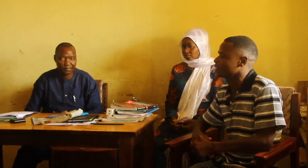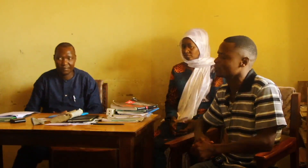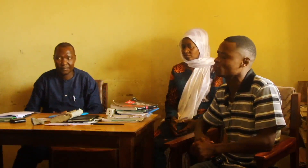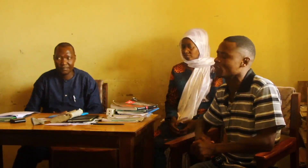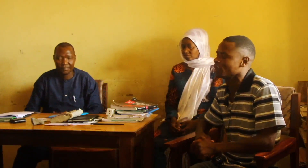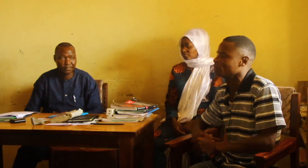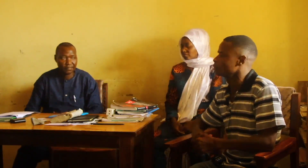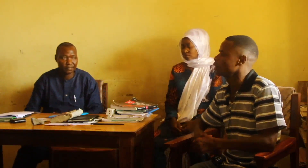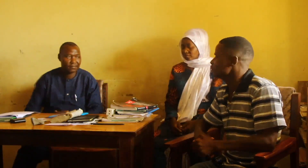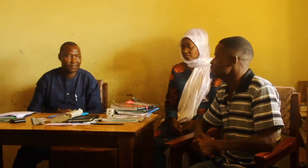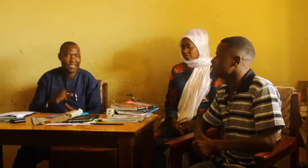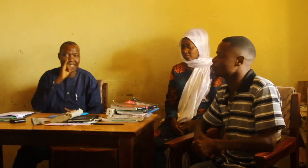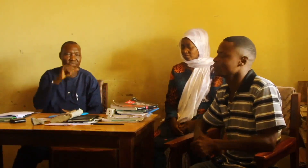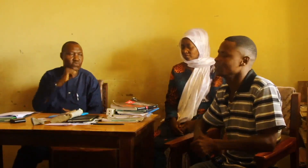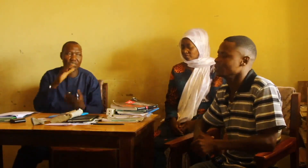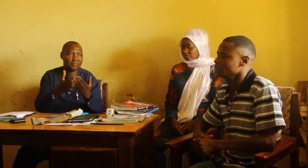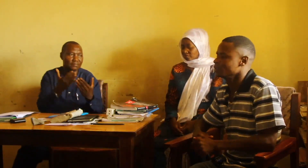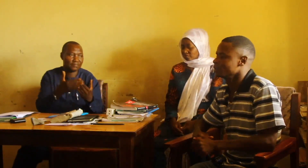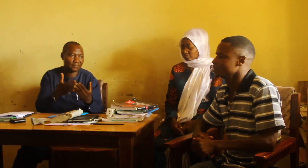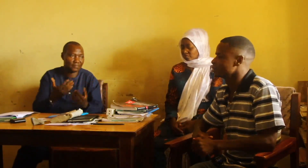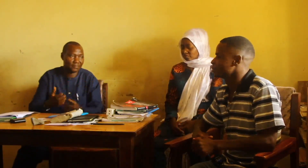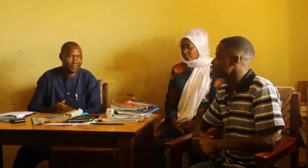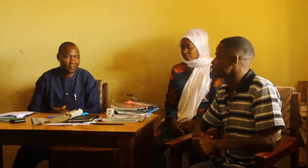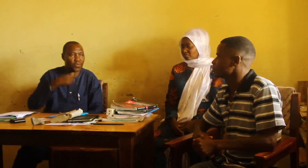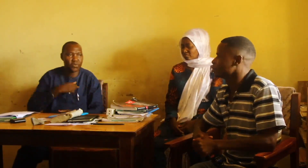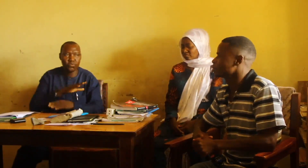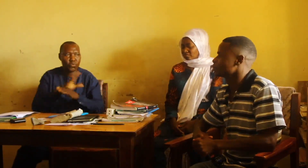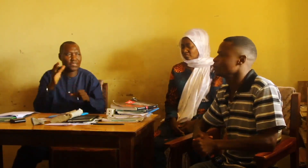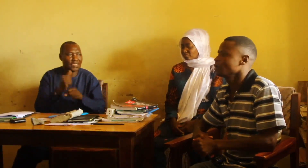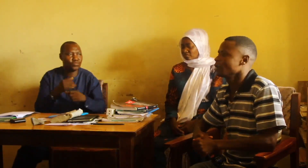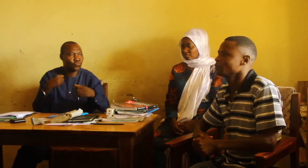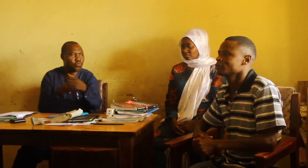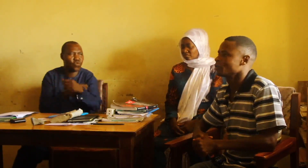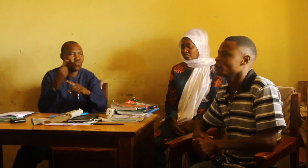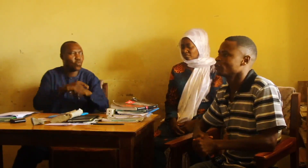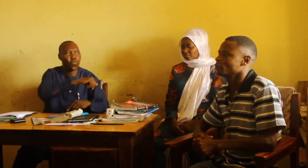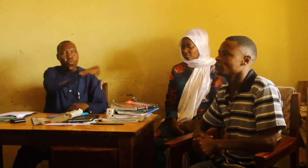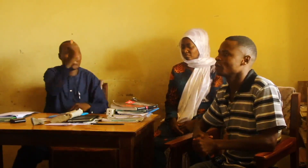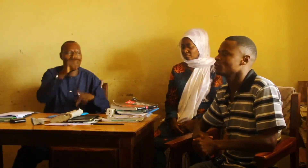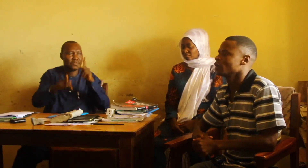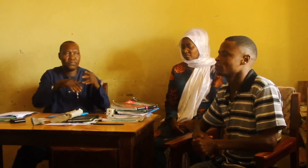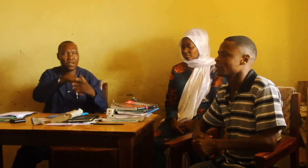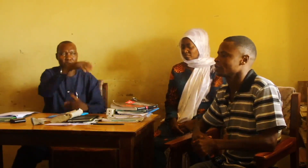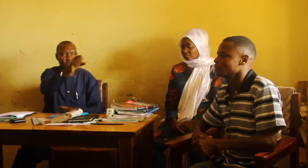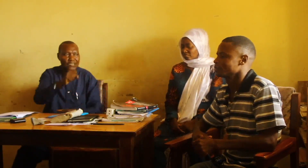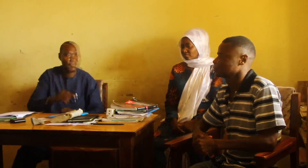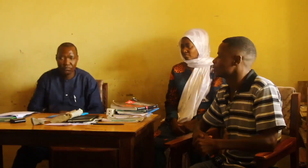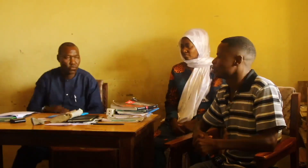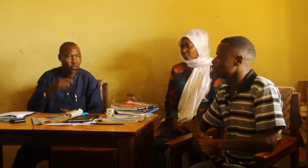finals to pay them? It's not easy, because we don't have support from other people. Only